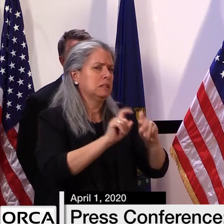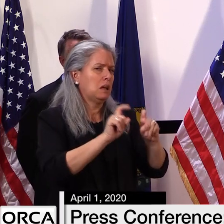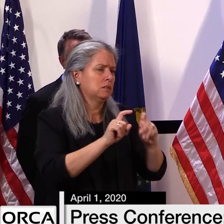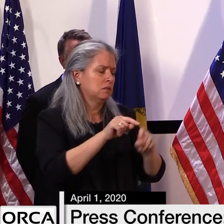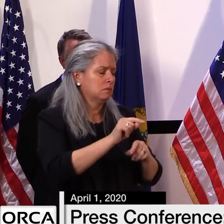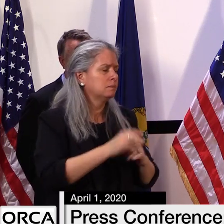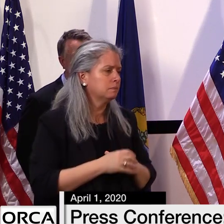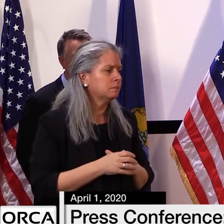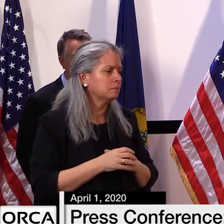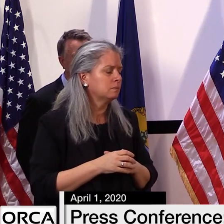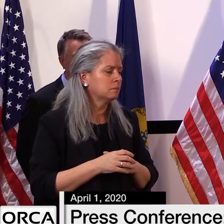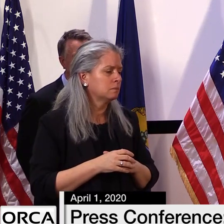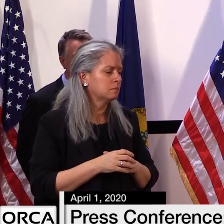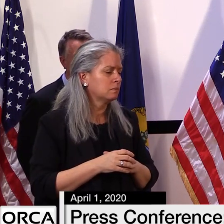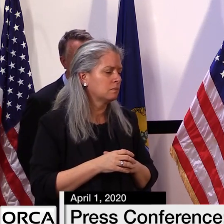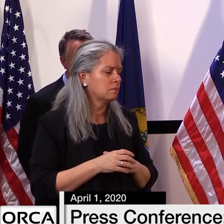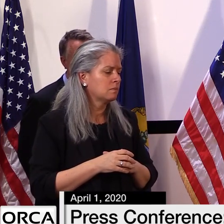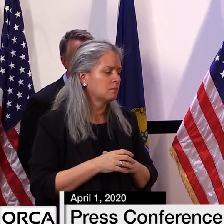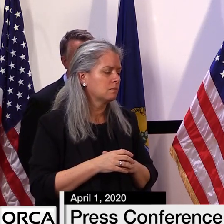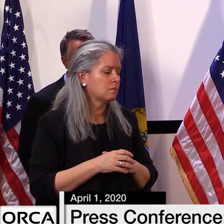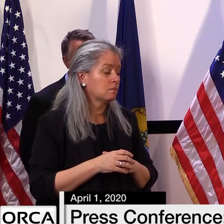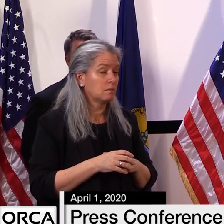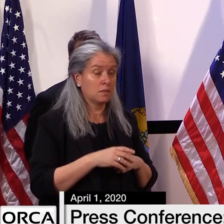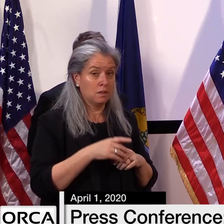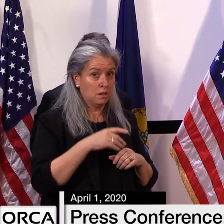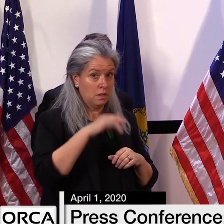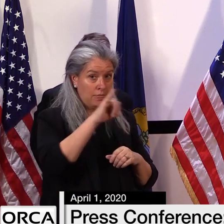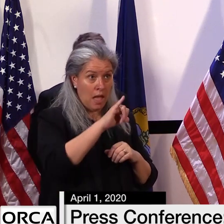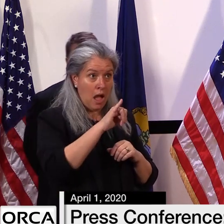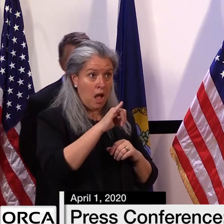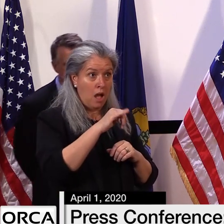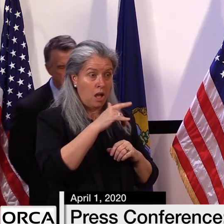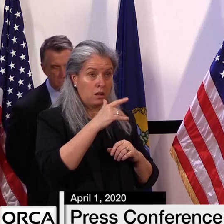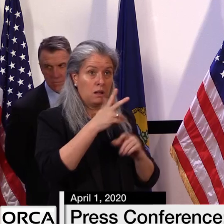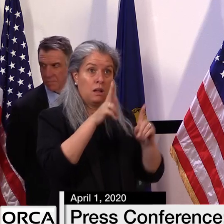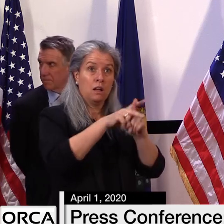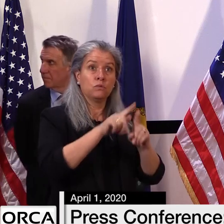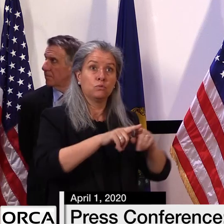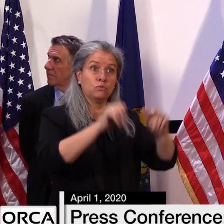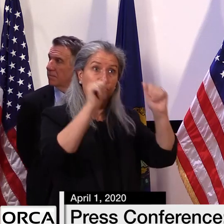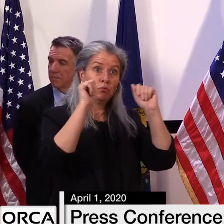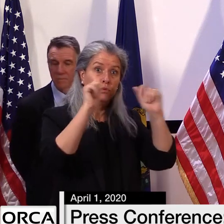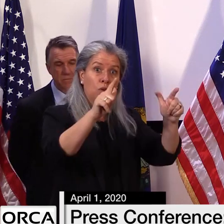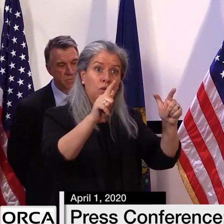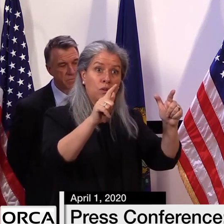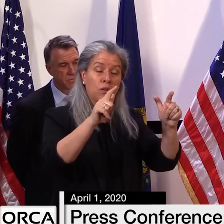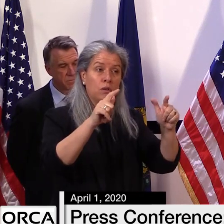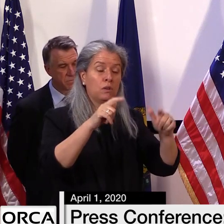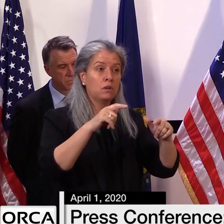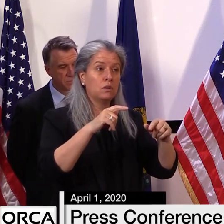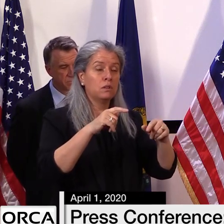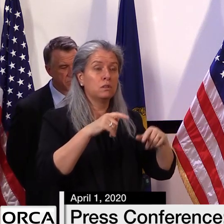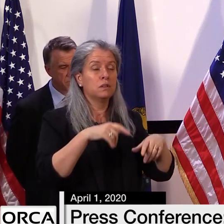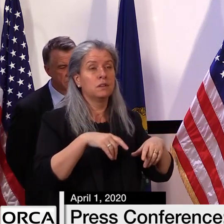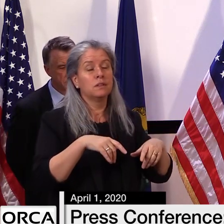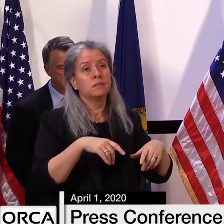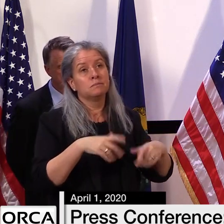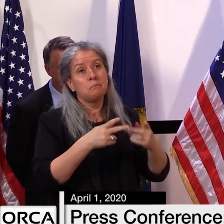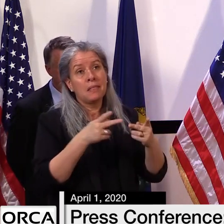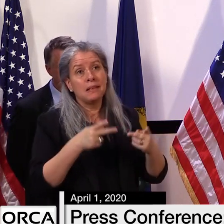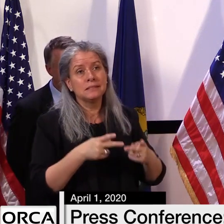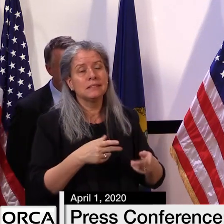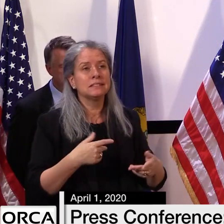board. I can't say that that's a policy that would be applied to every specific outbreak that